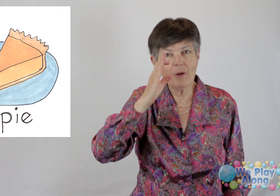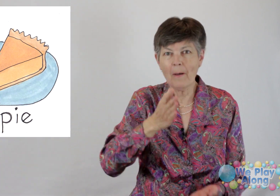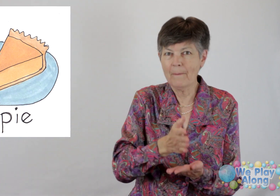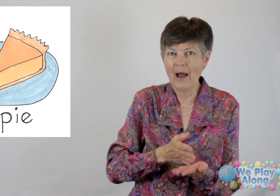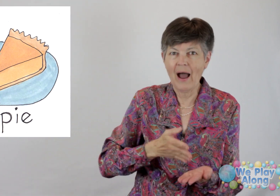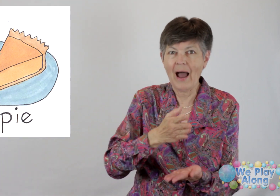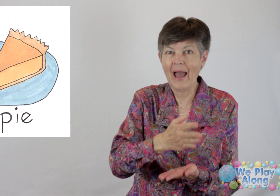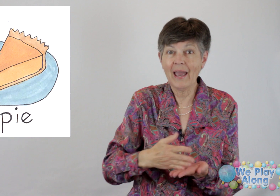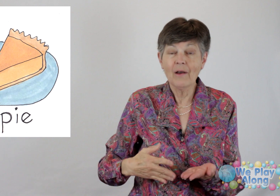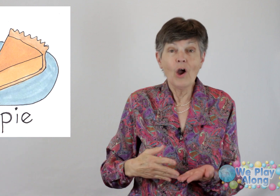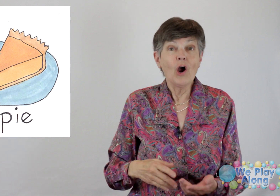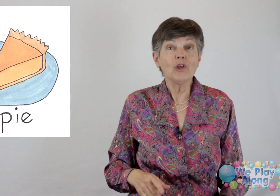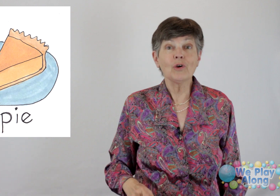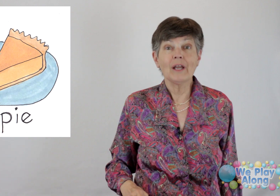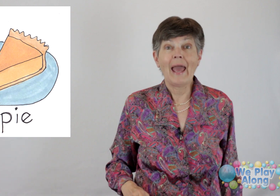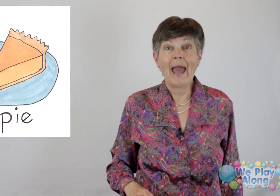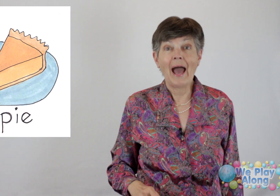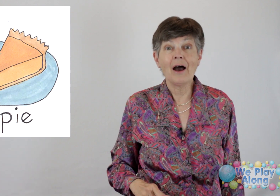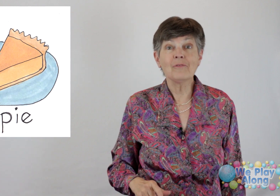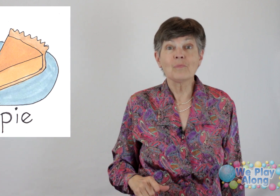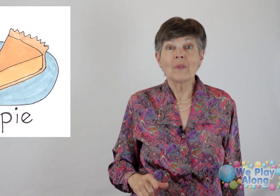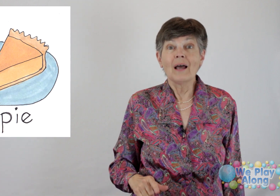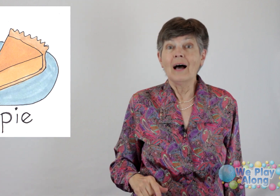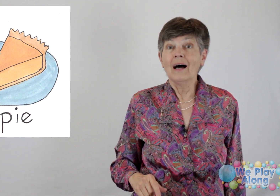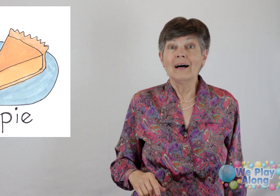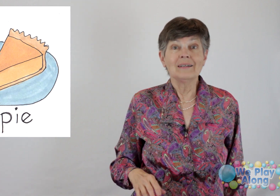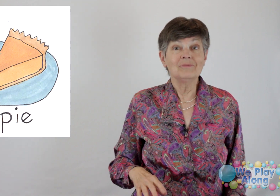pineapple pie. You could have all